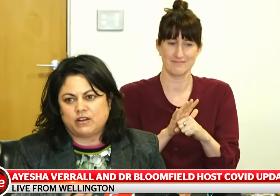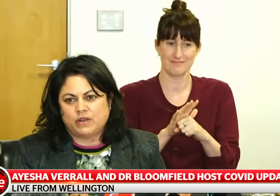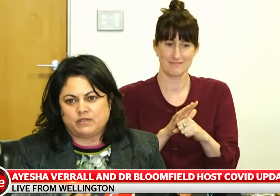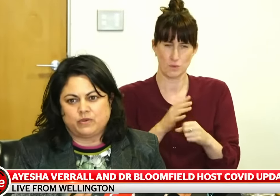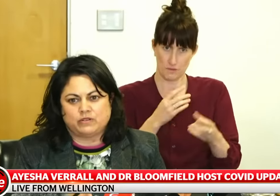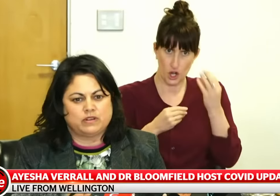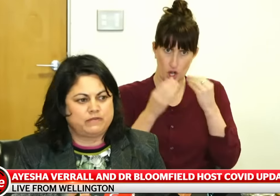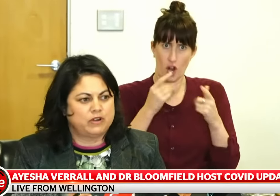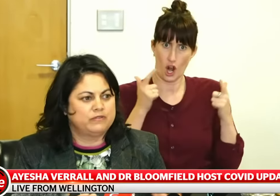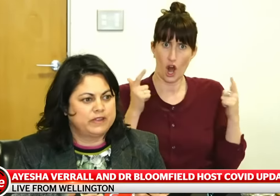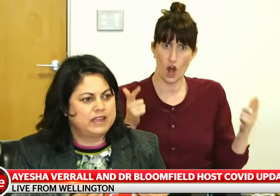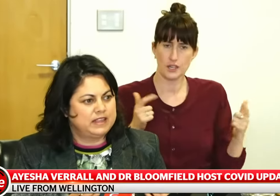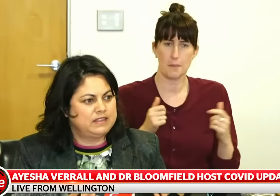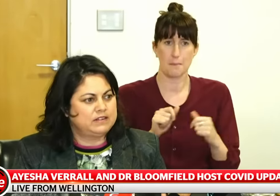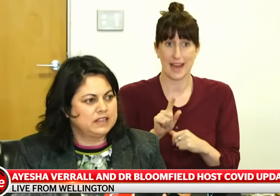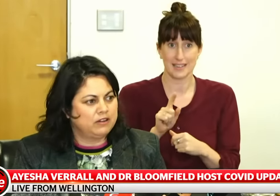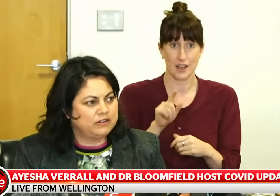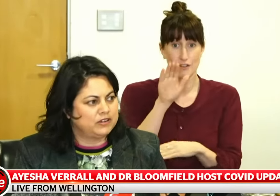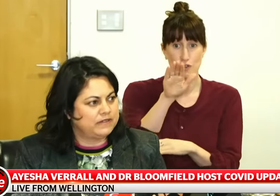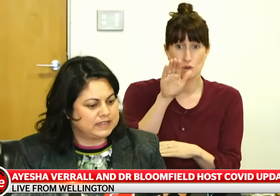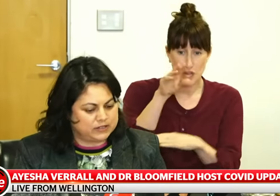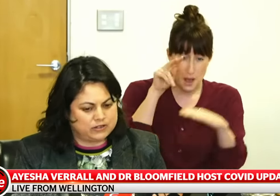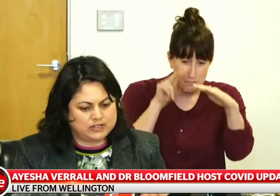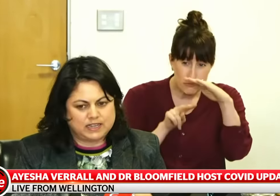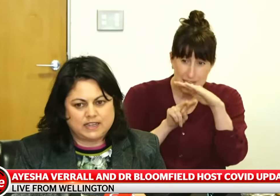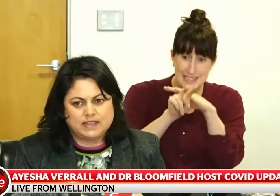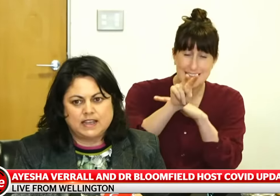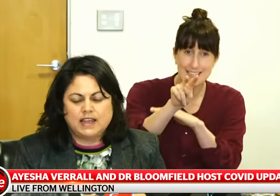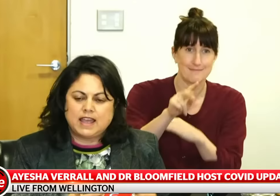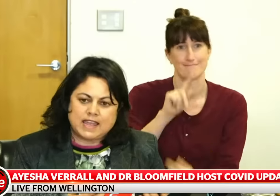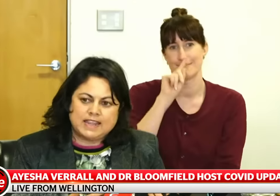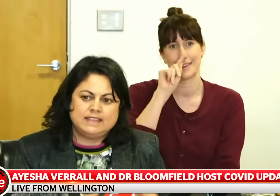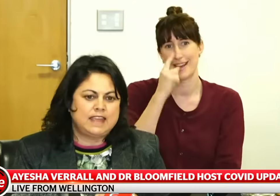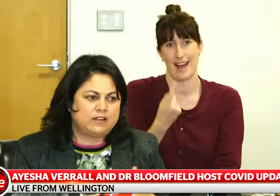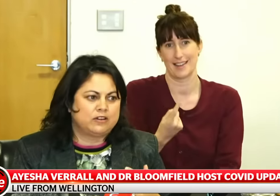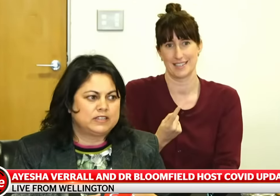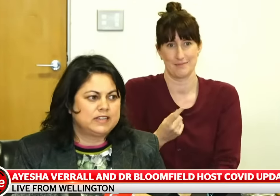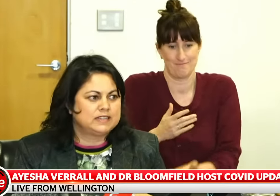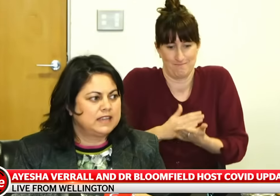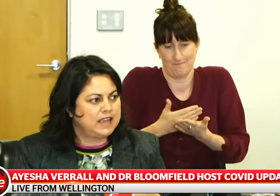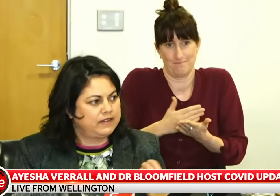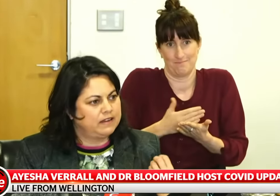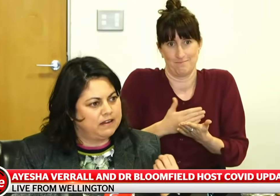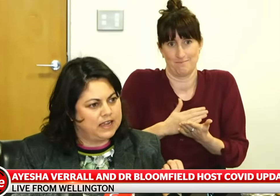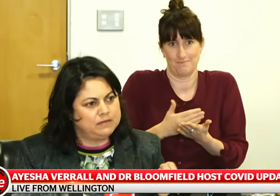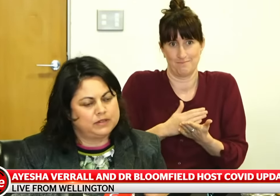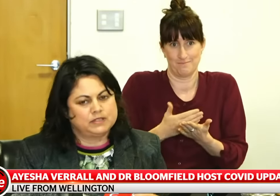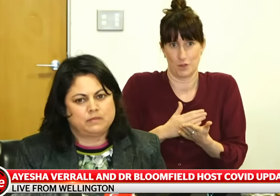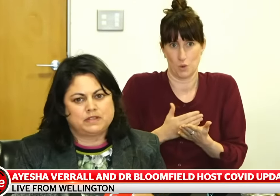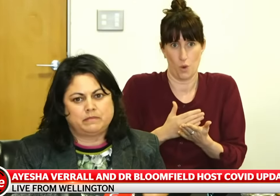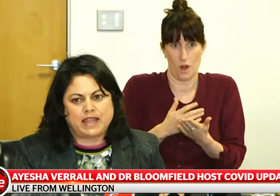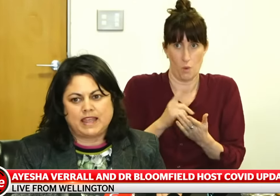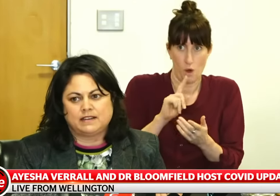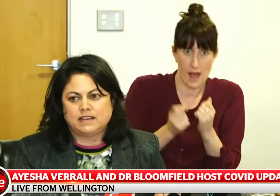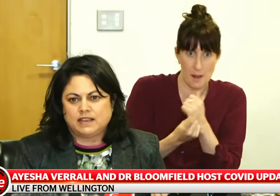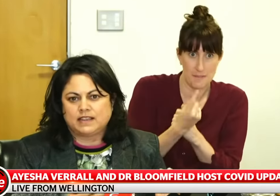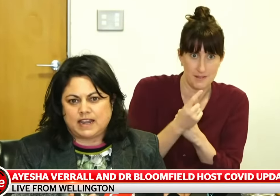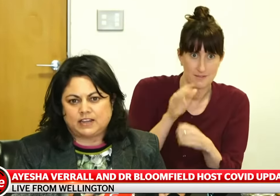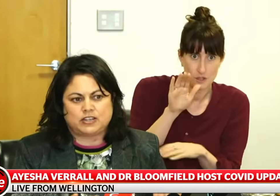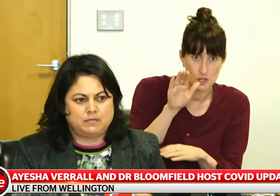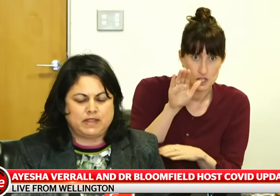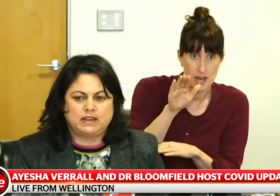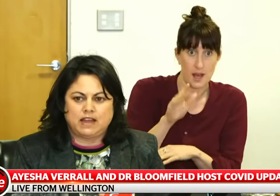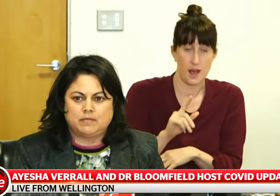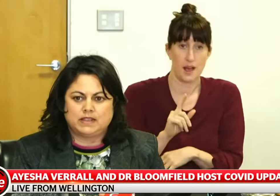predict how it will evolve. There is a lot of uncertainty. And in that context, having a highly prescriptive plan